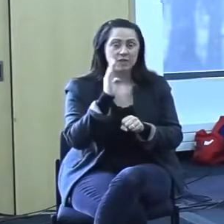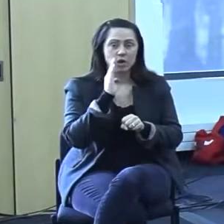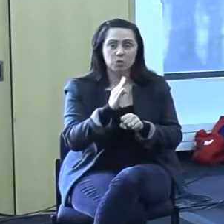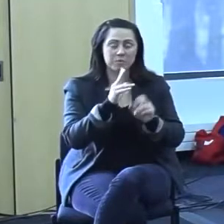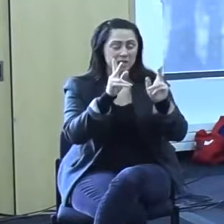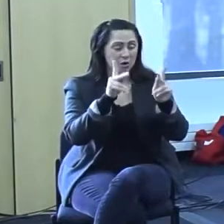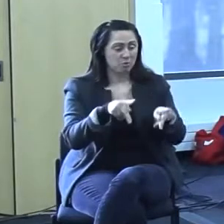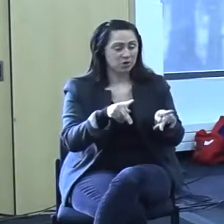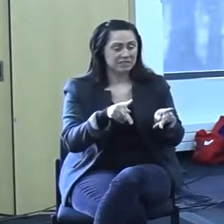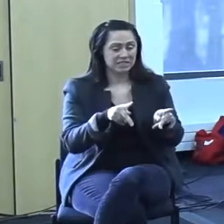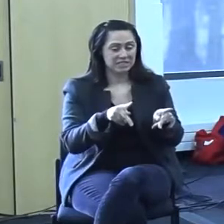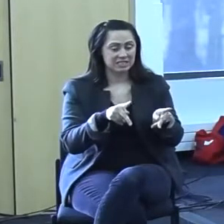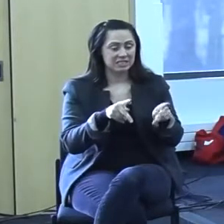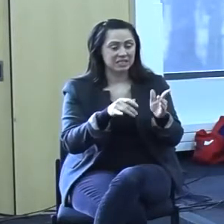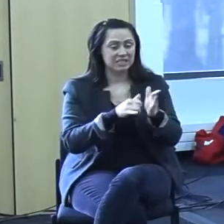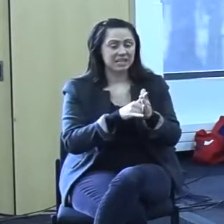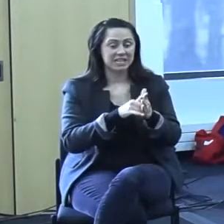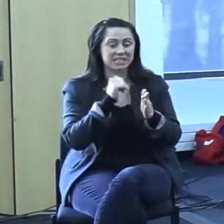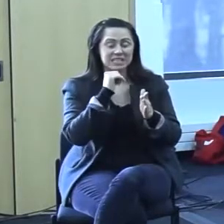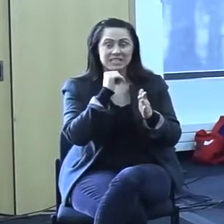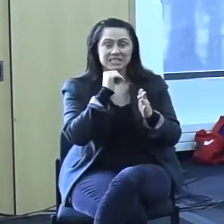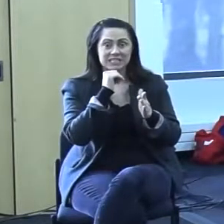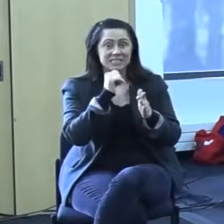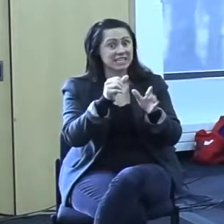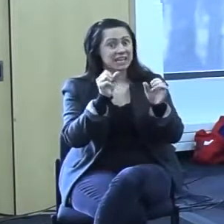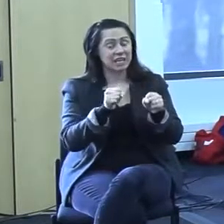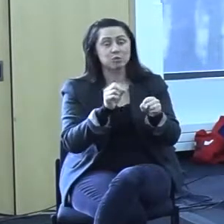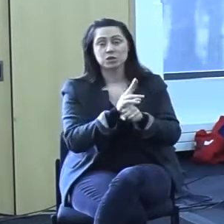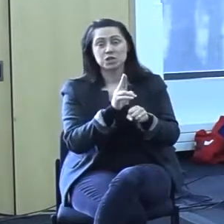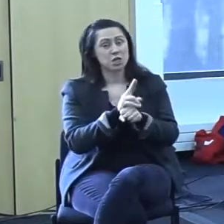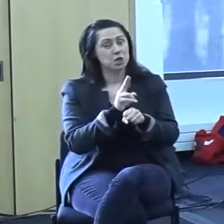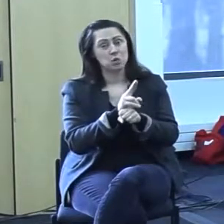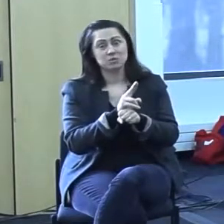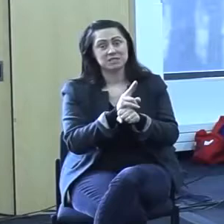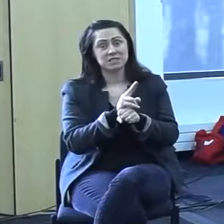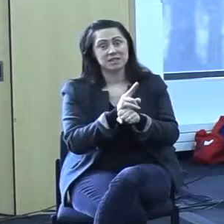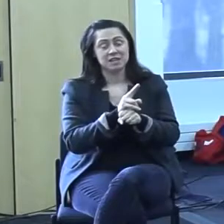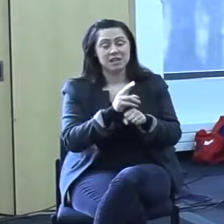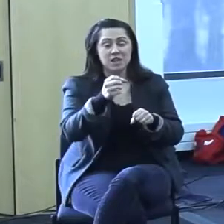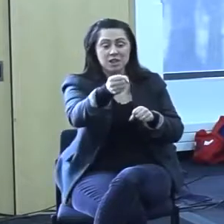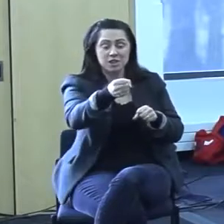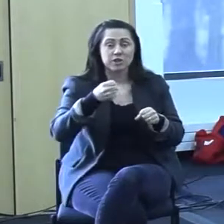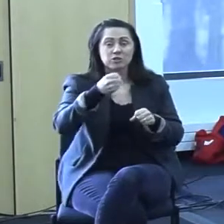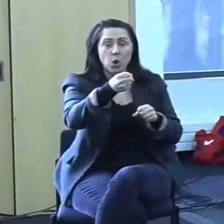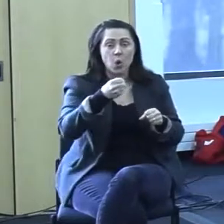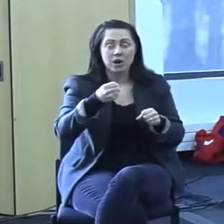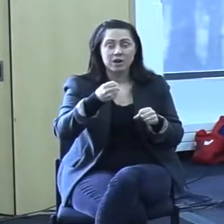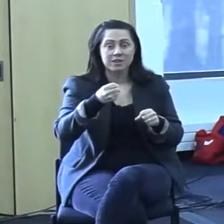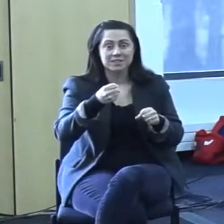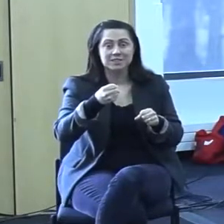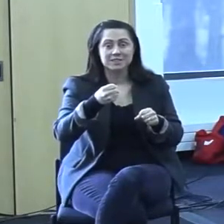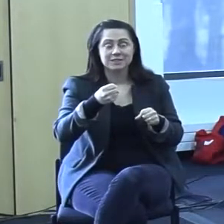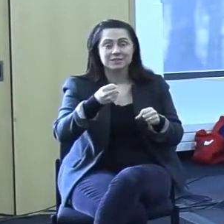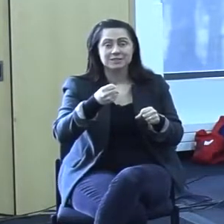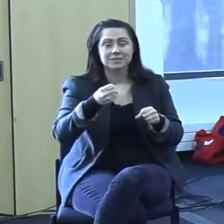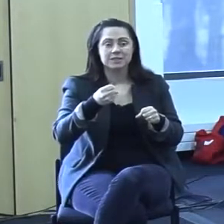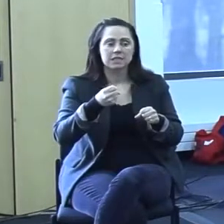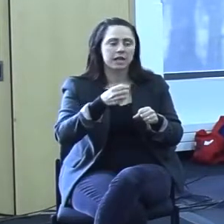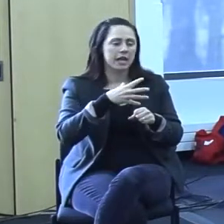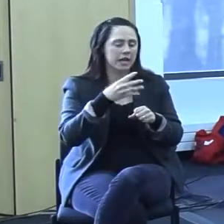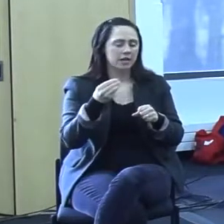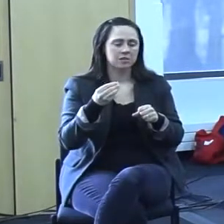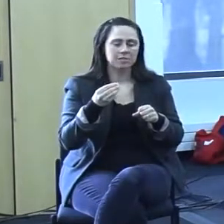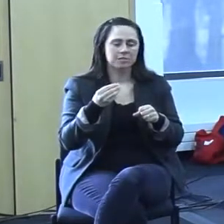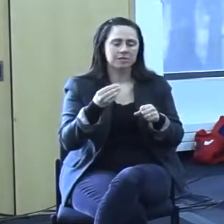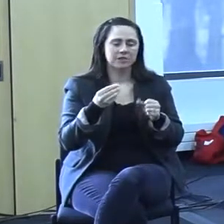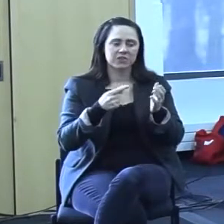a person that is not able to use their hand or to open the door. And